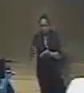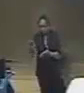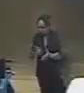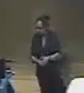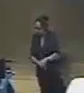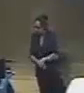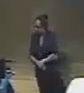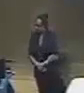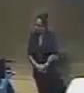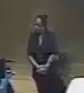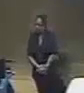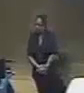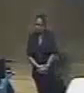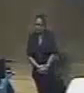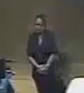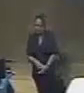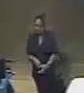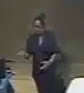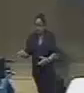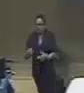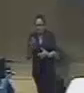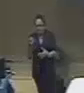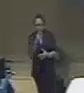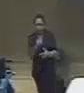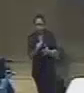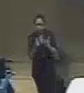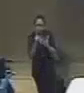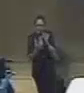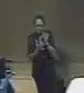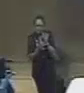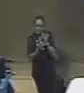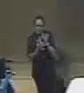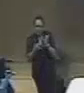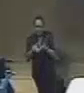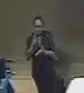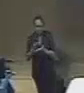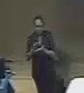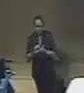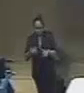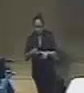doesn't have to be Smart Sparrow. We don't use it yet, but there are a number of universities that do.